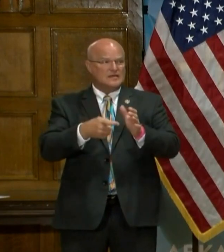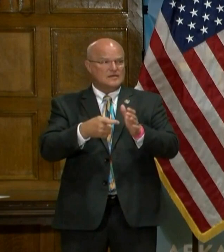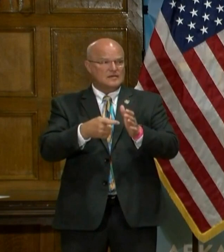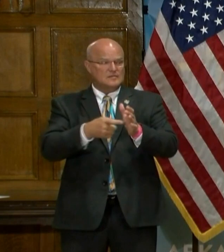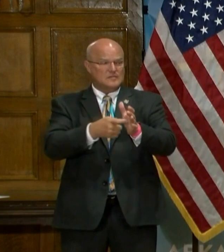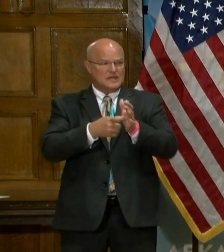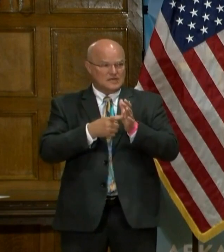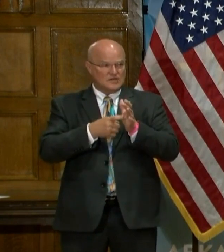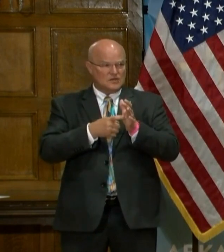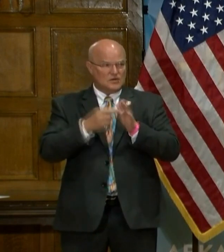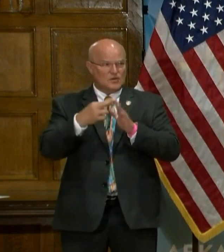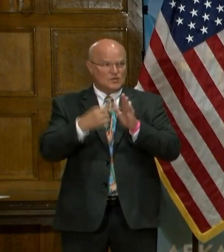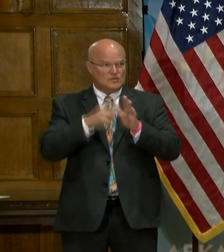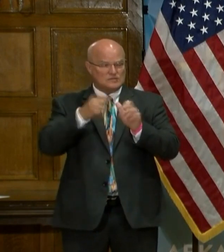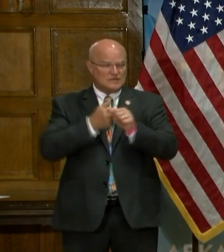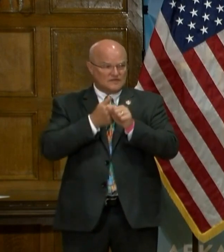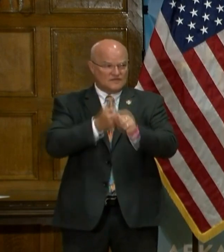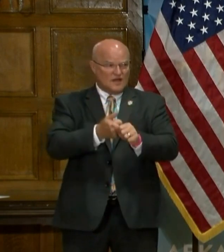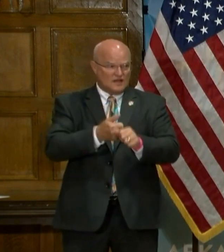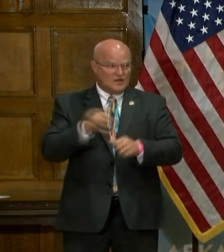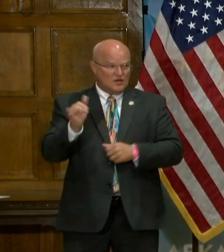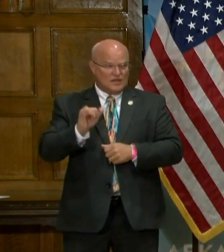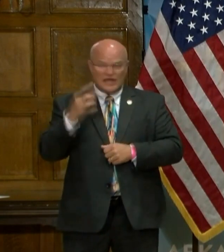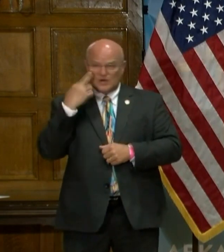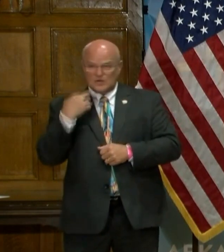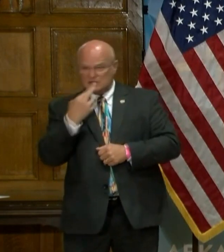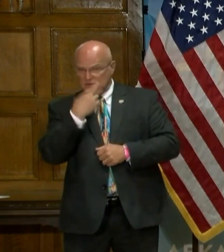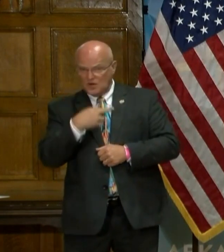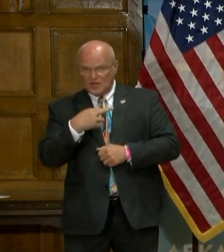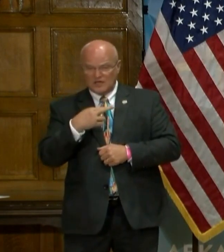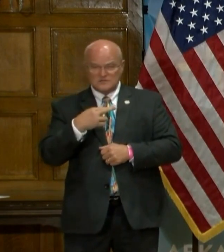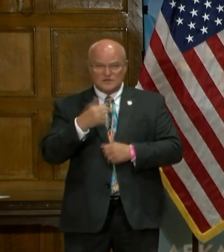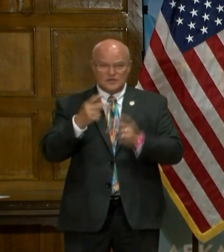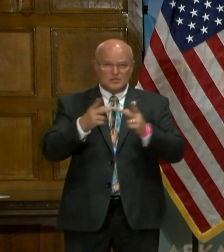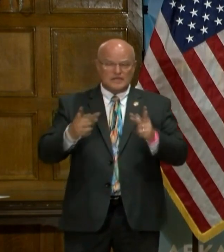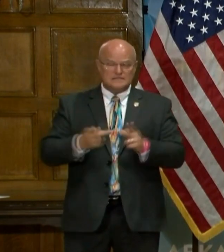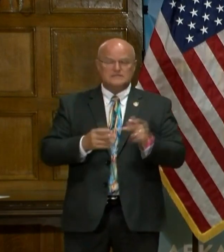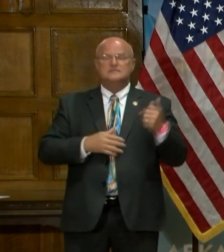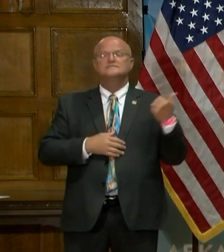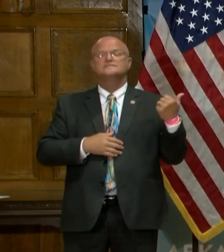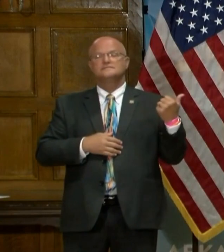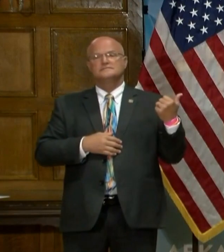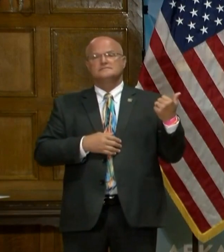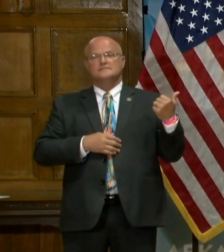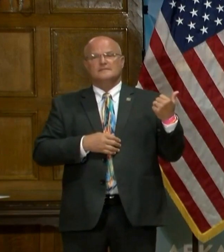mandatory rules that they have to follow, like restaurants or other businesses?